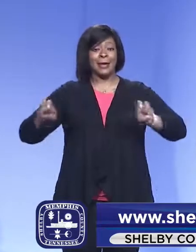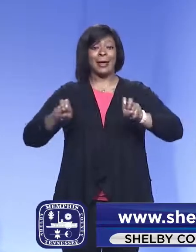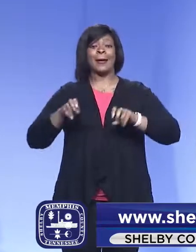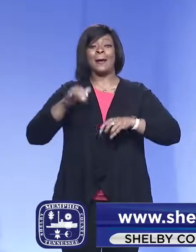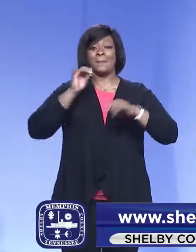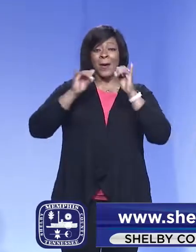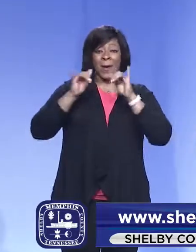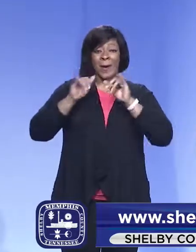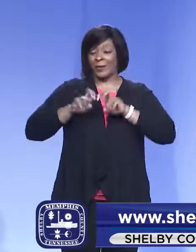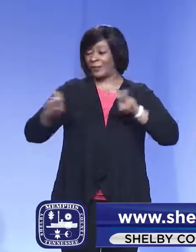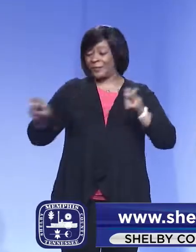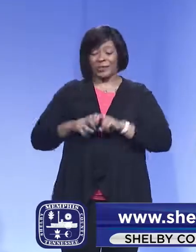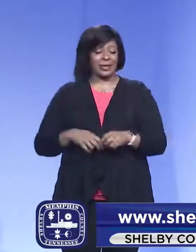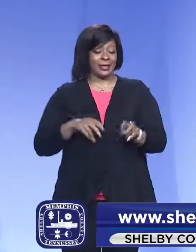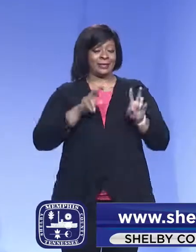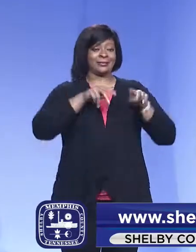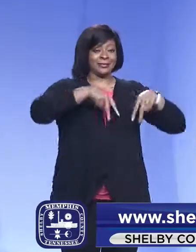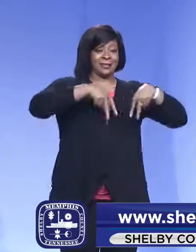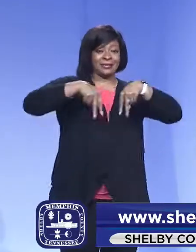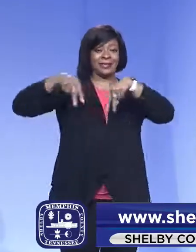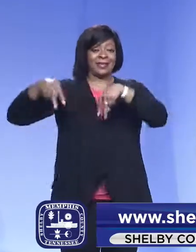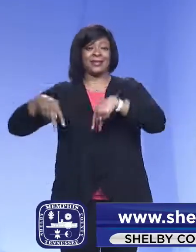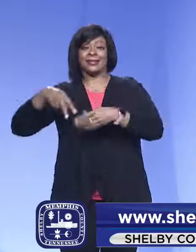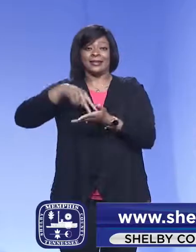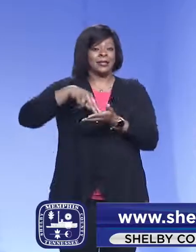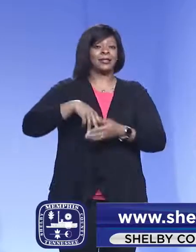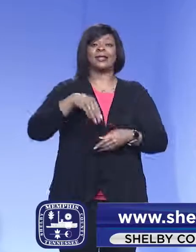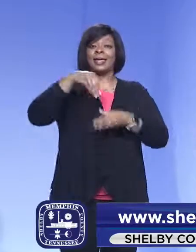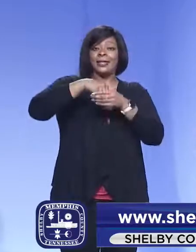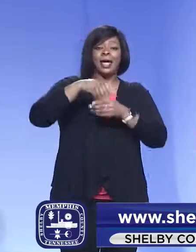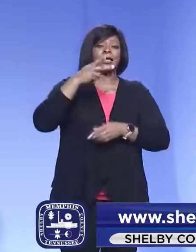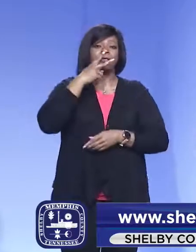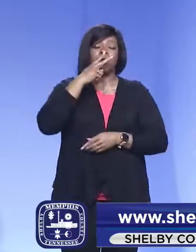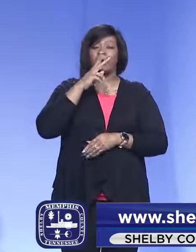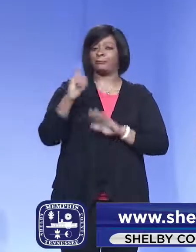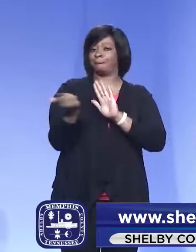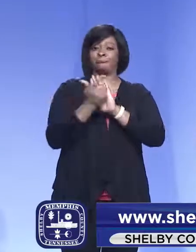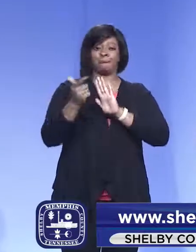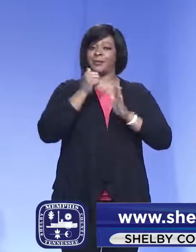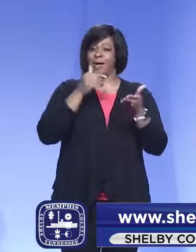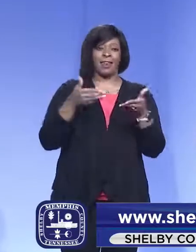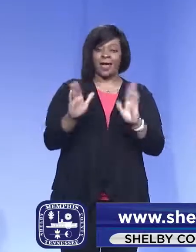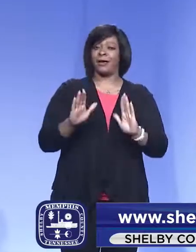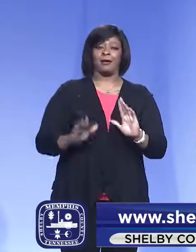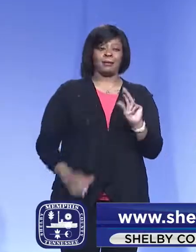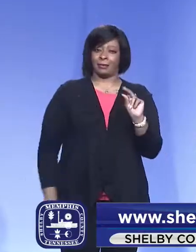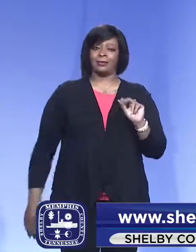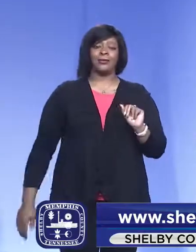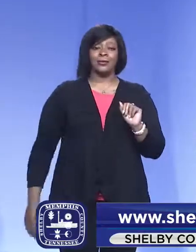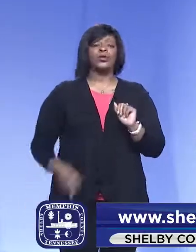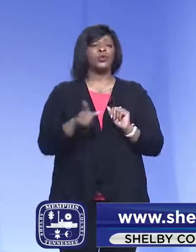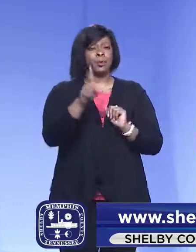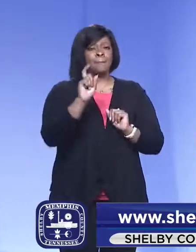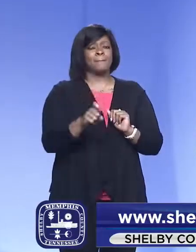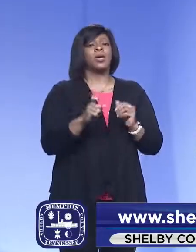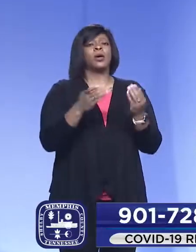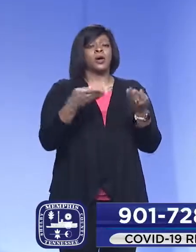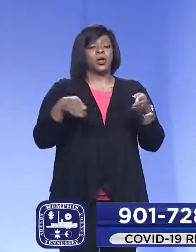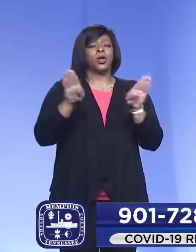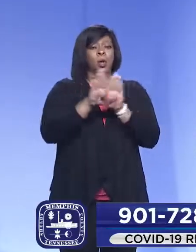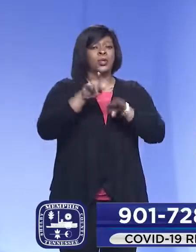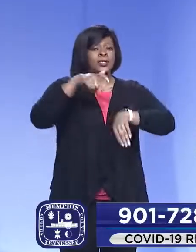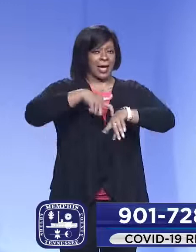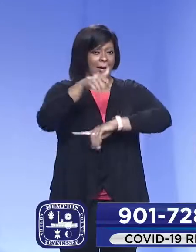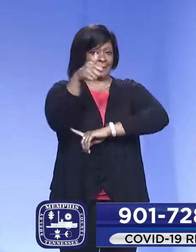have people standing and gathering. No indoor smoking is allowed. And you must close at 10